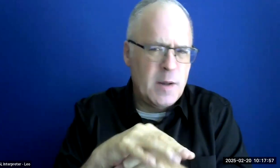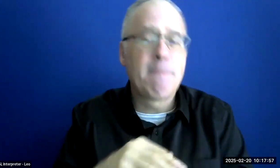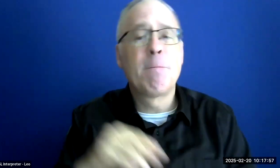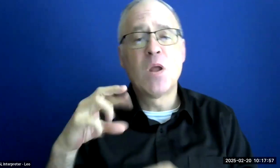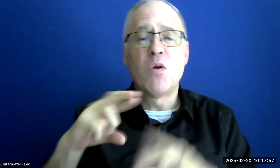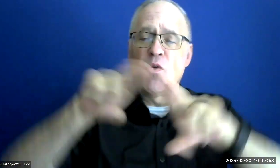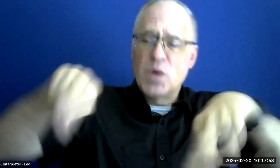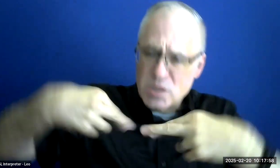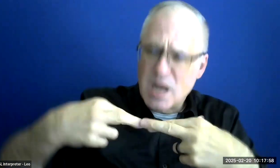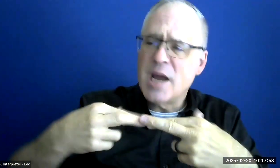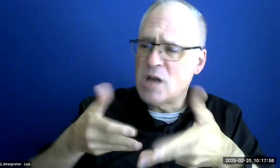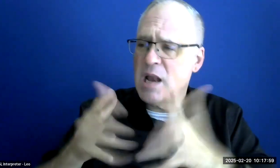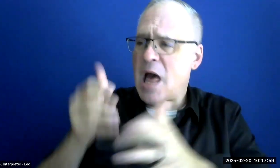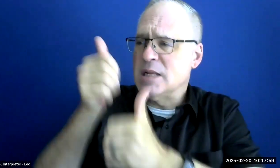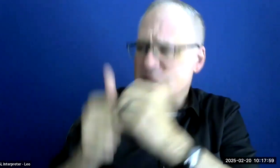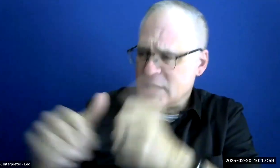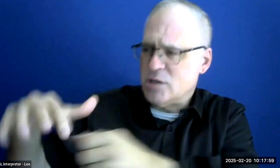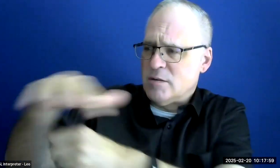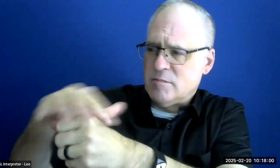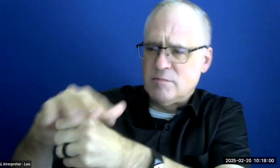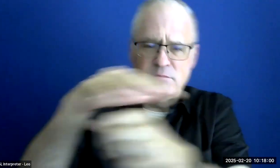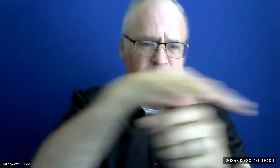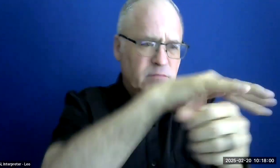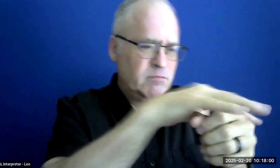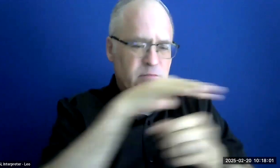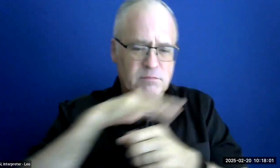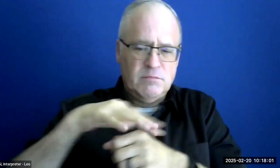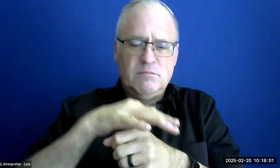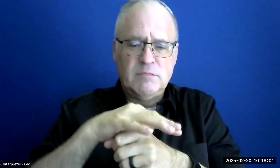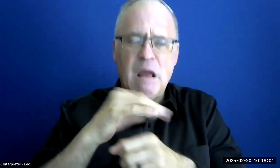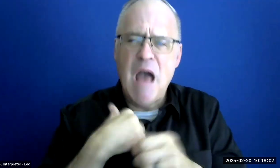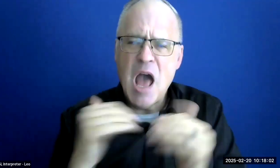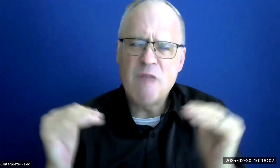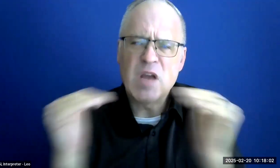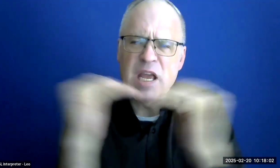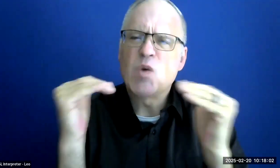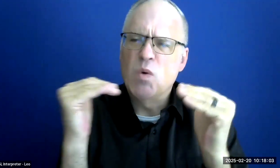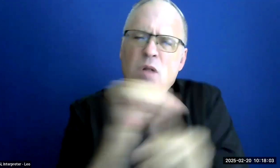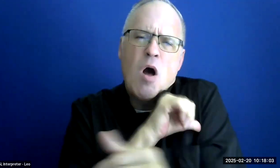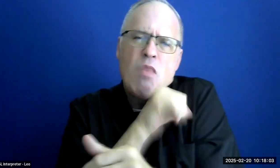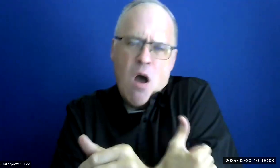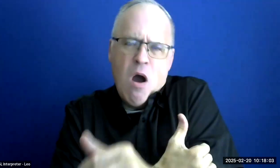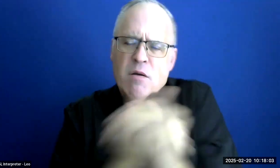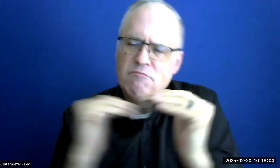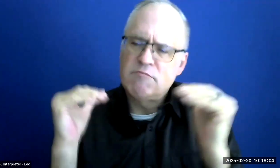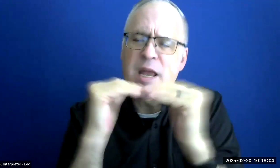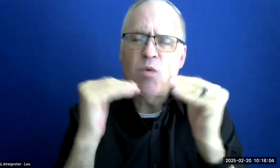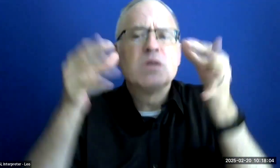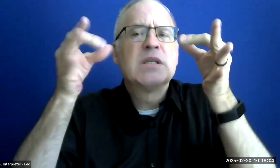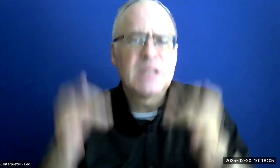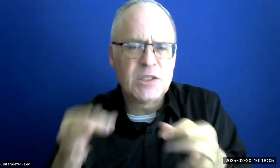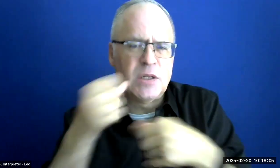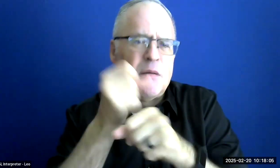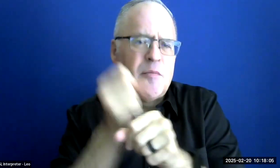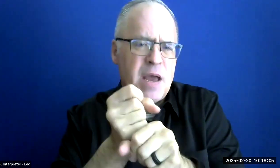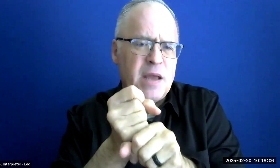that all parts of the church should have equal authority and equal ability to make decisions. Regionalization is related to